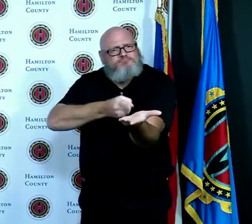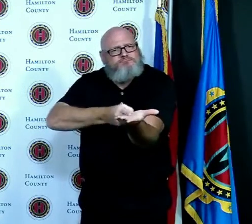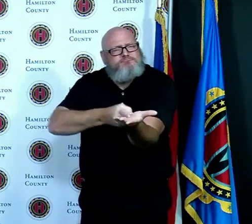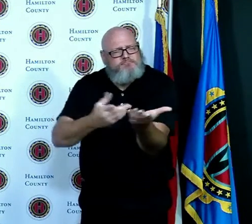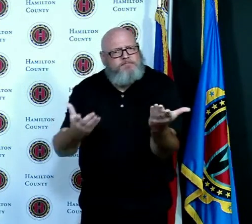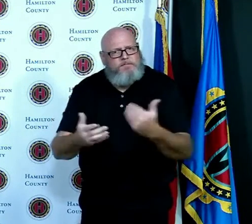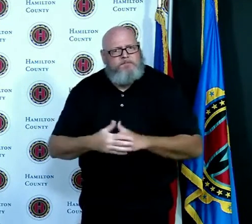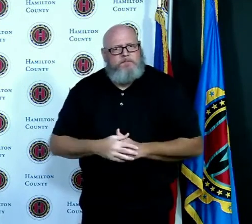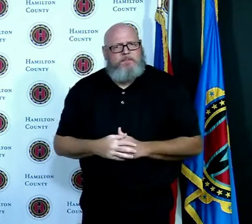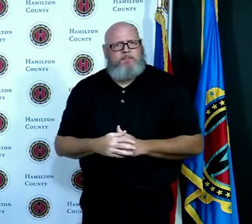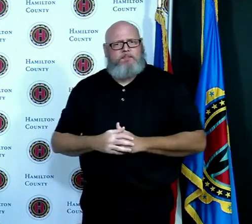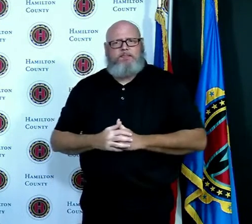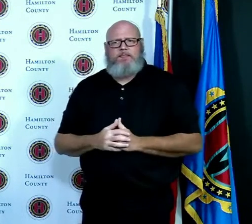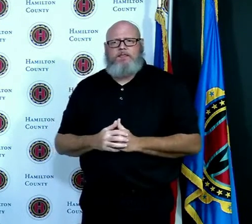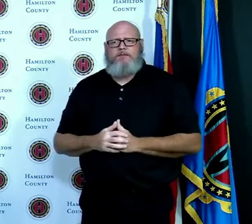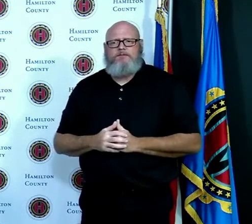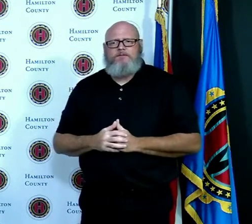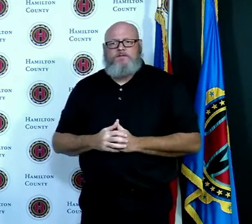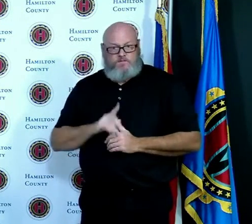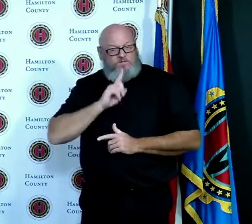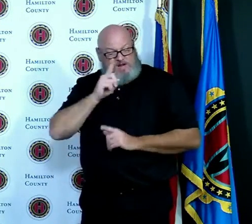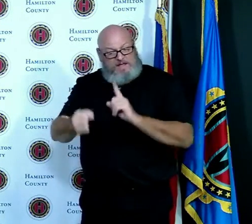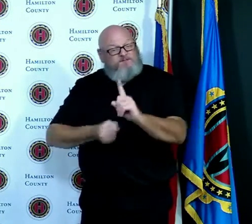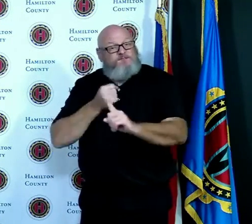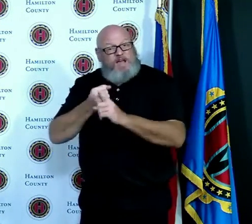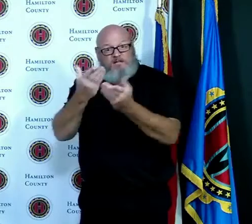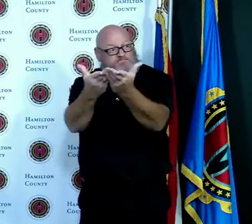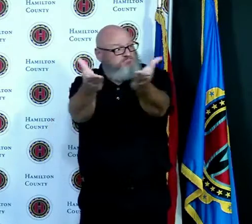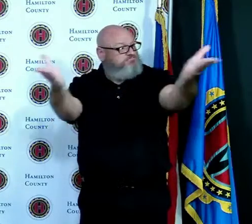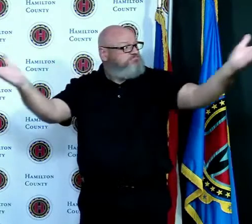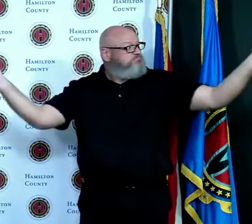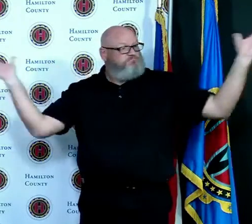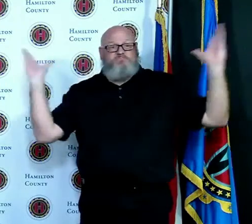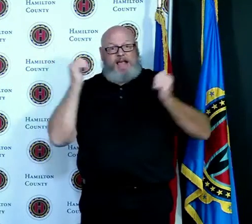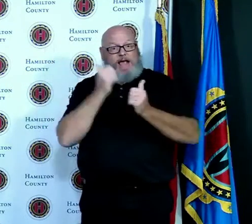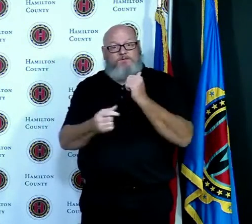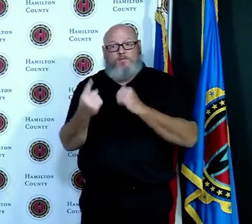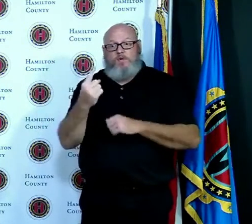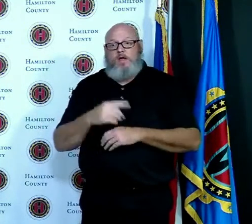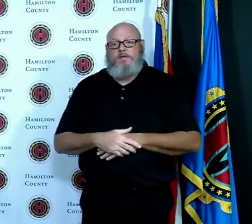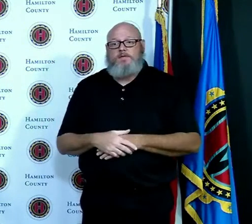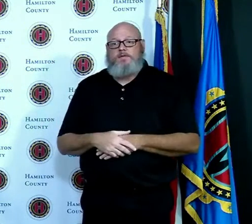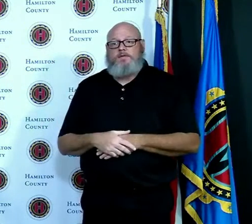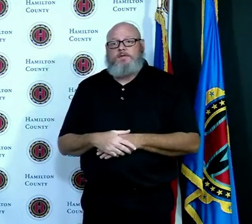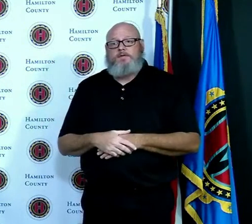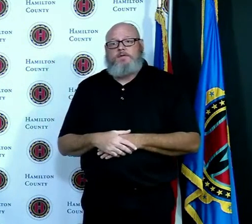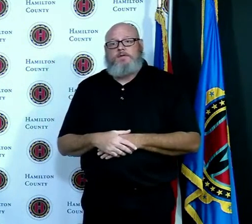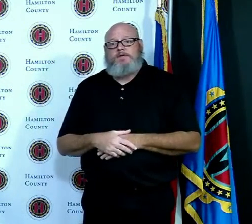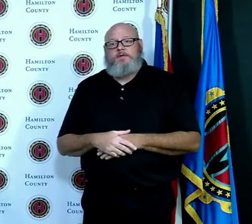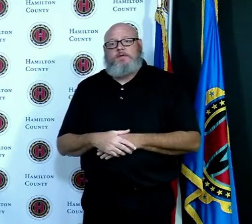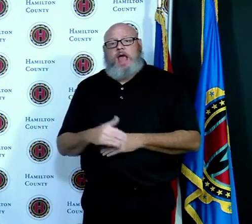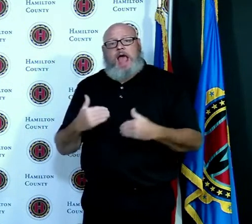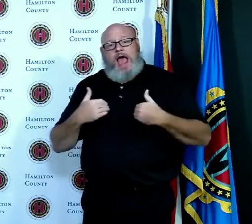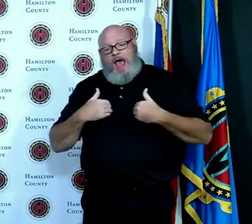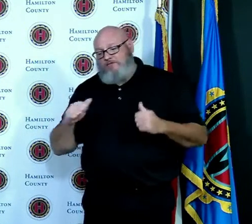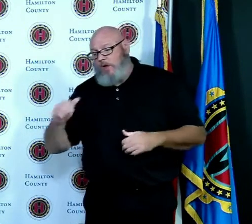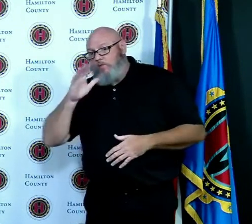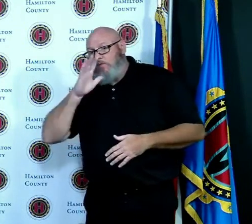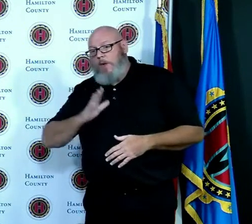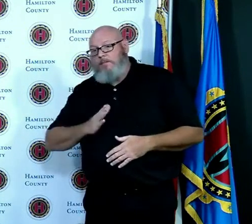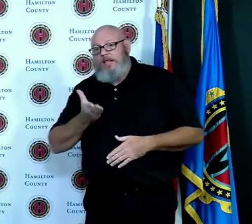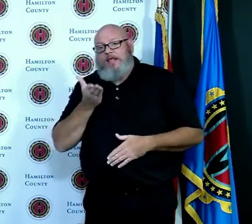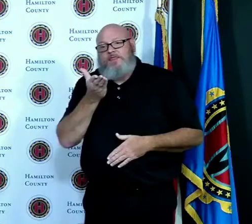County. But I do think having women at the table lends another layer of, like I said, some of